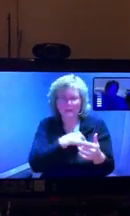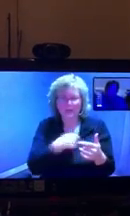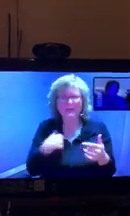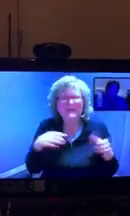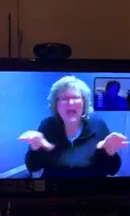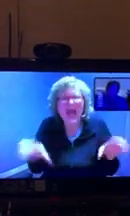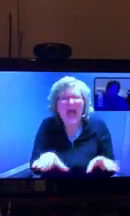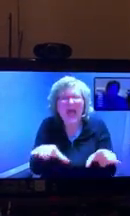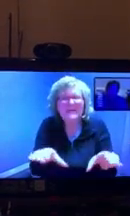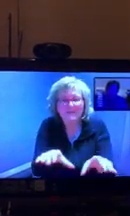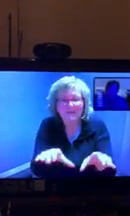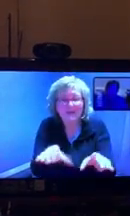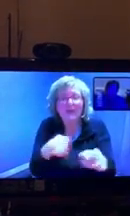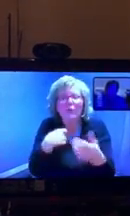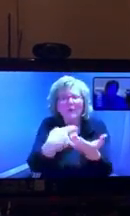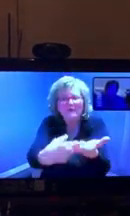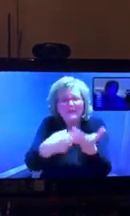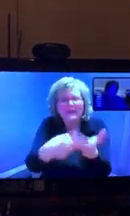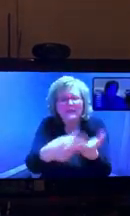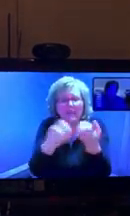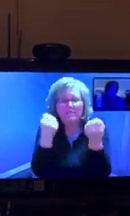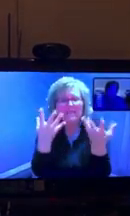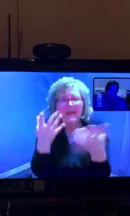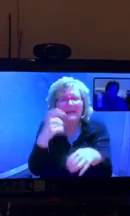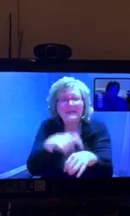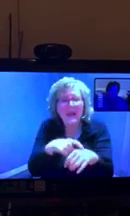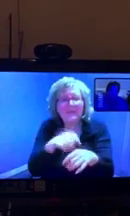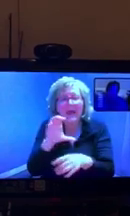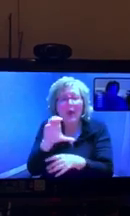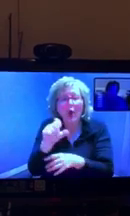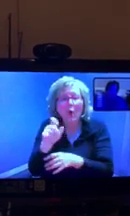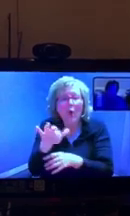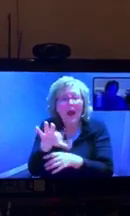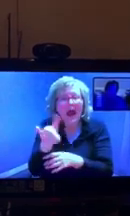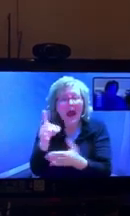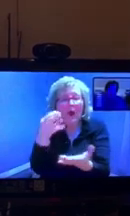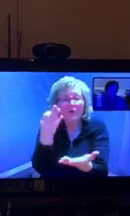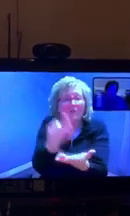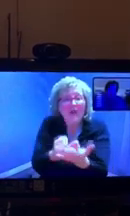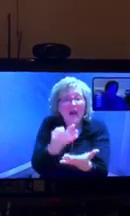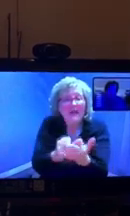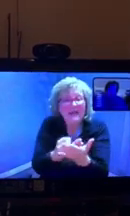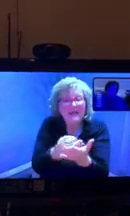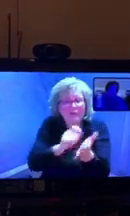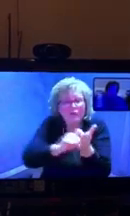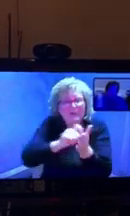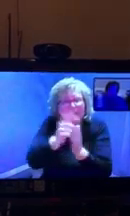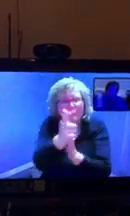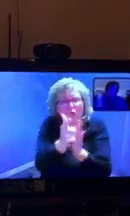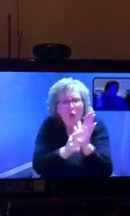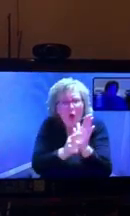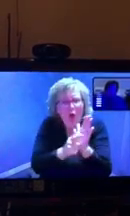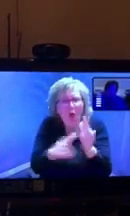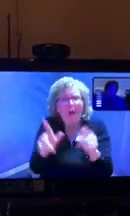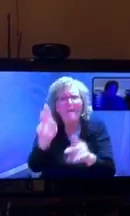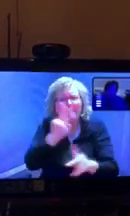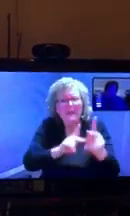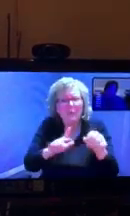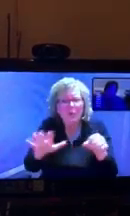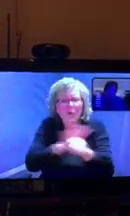been discussed many times that crowdfunding was written into law in the United States of America. We have people all over the world on this platform, and we